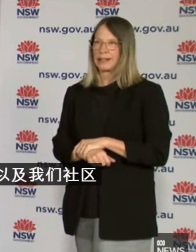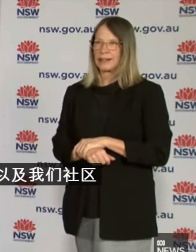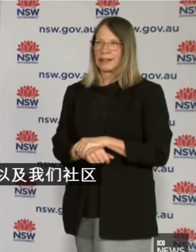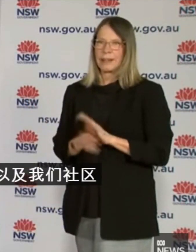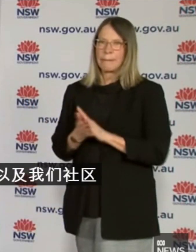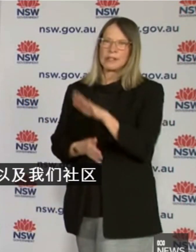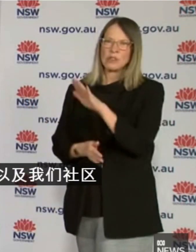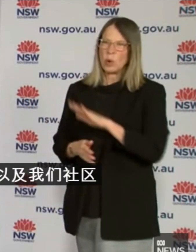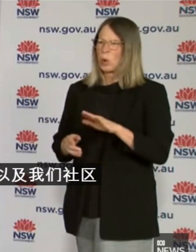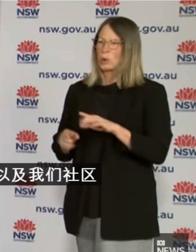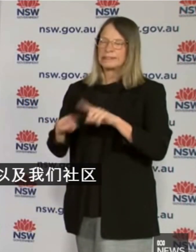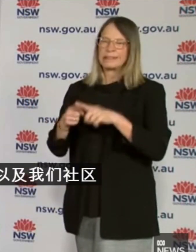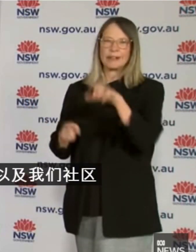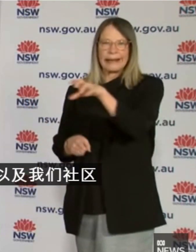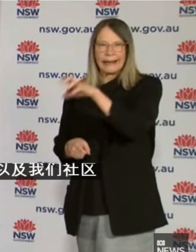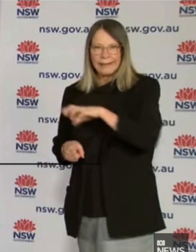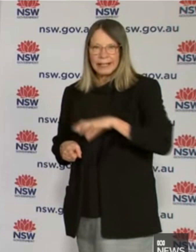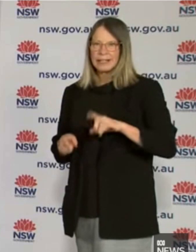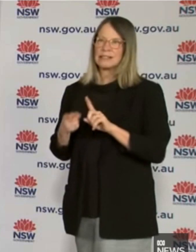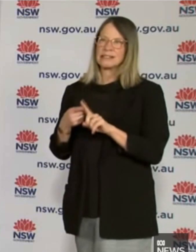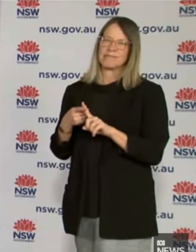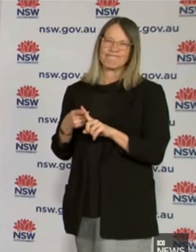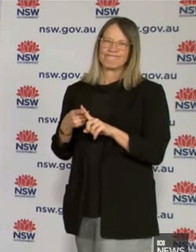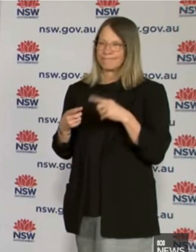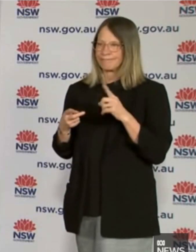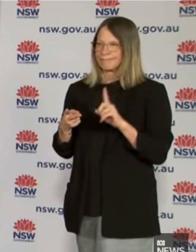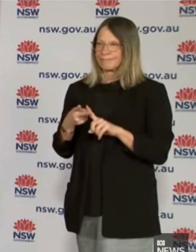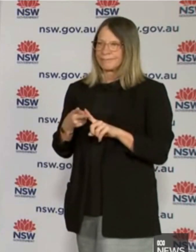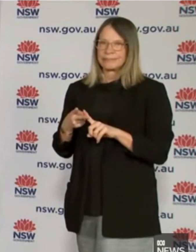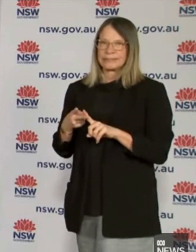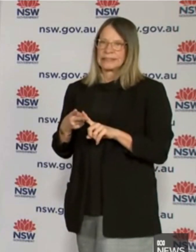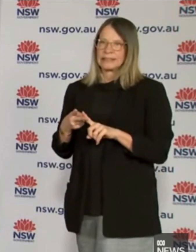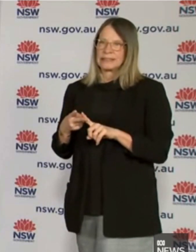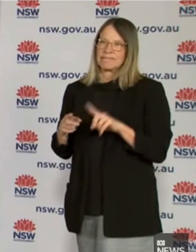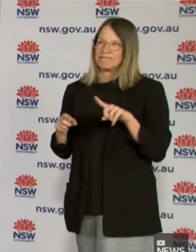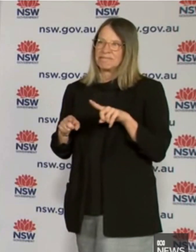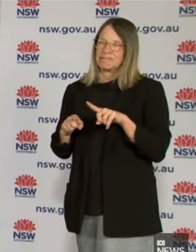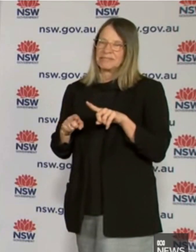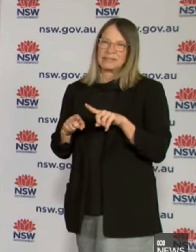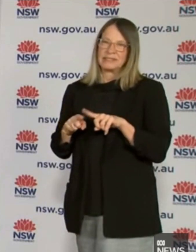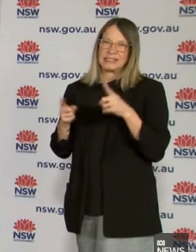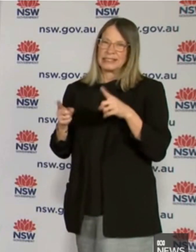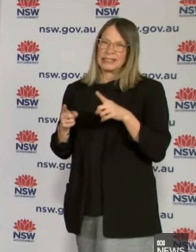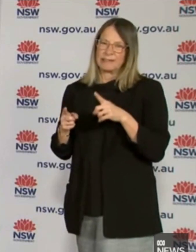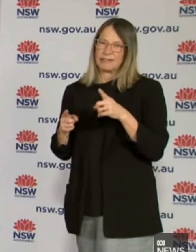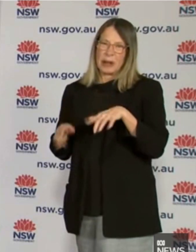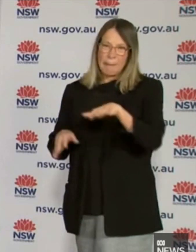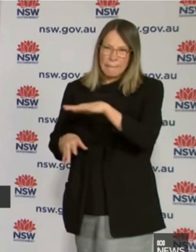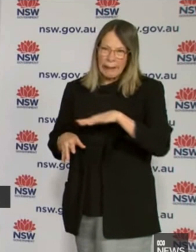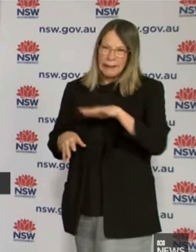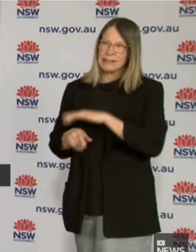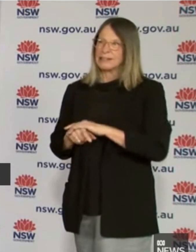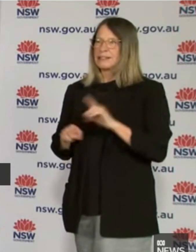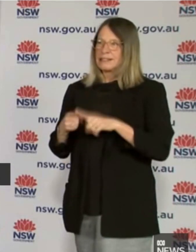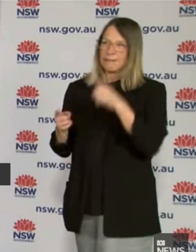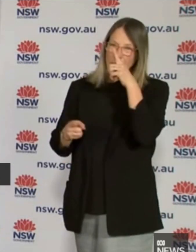in different geographical areas, in different parts of our community. That's the best thing that we can do, as